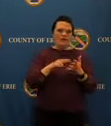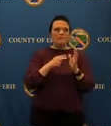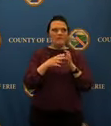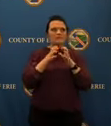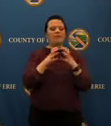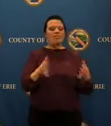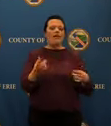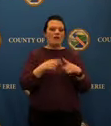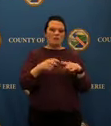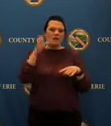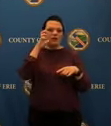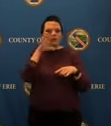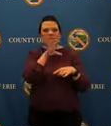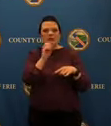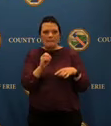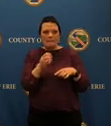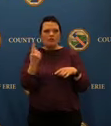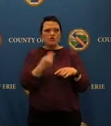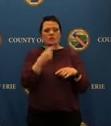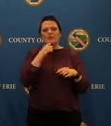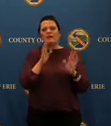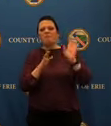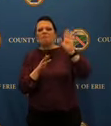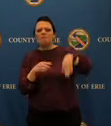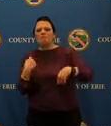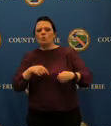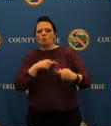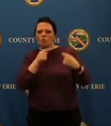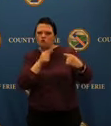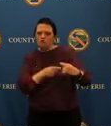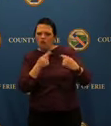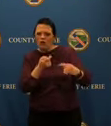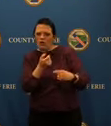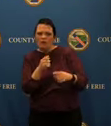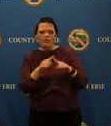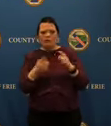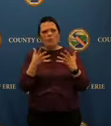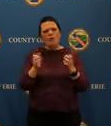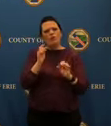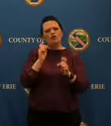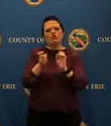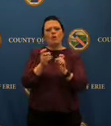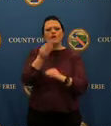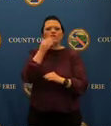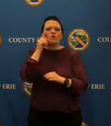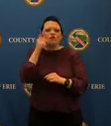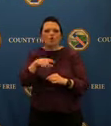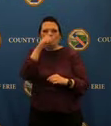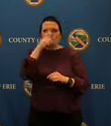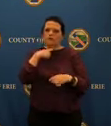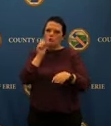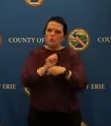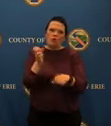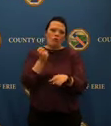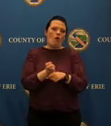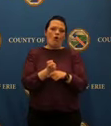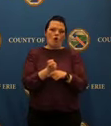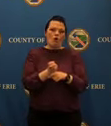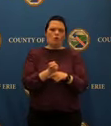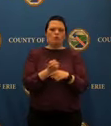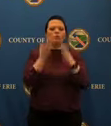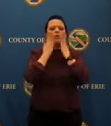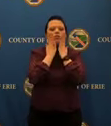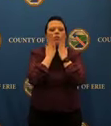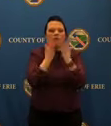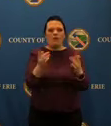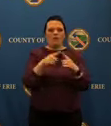when we hear of a company or someone who said, hey, we're struggling a little bit, but we wanted to donate some food for you because we know you guys are working hard. So a big thank you